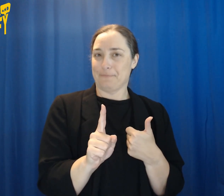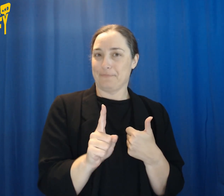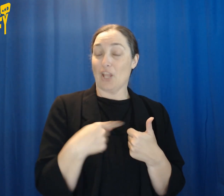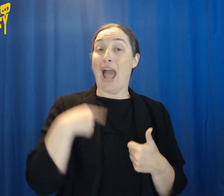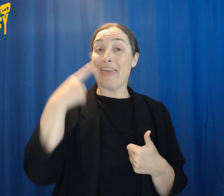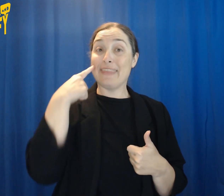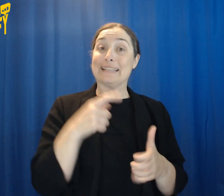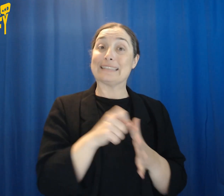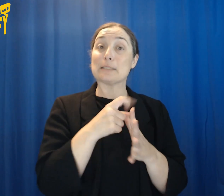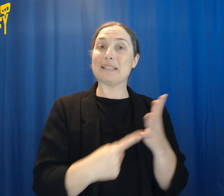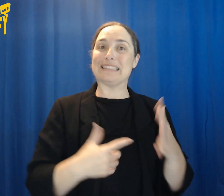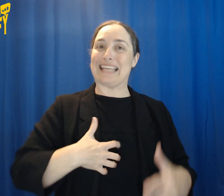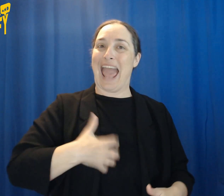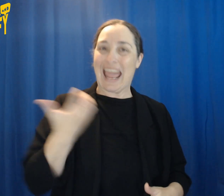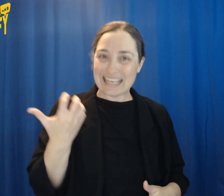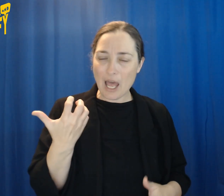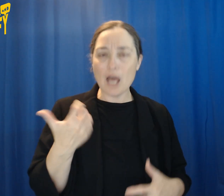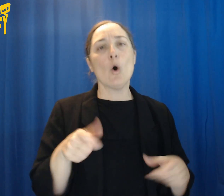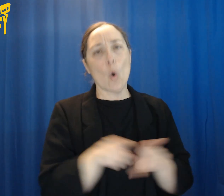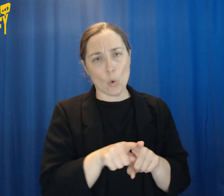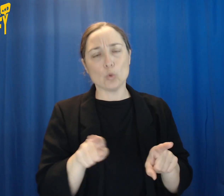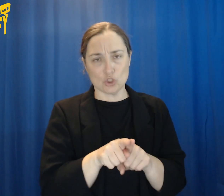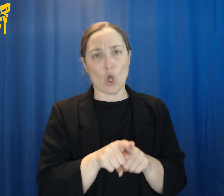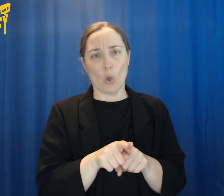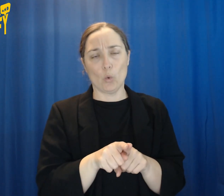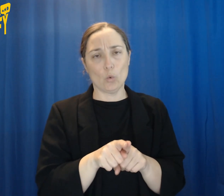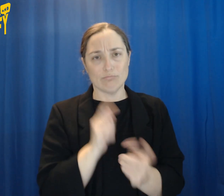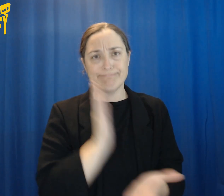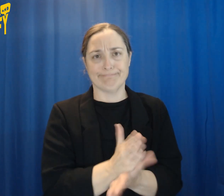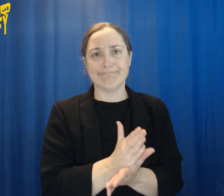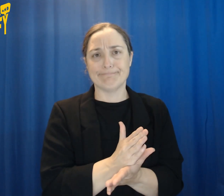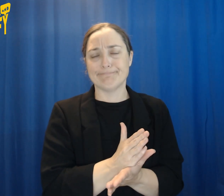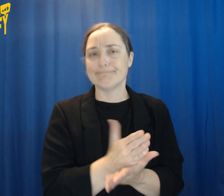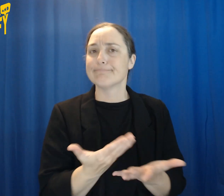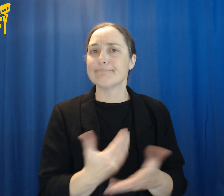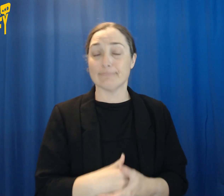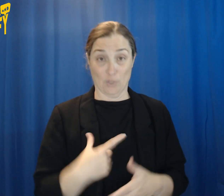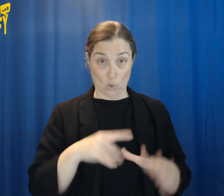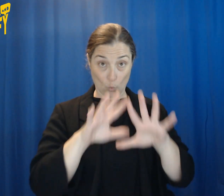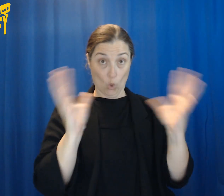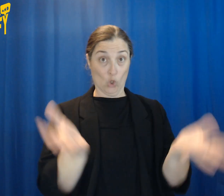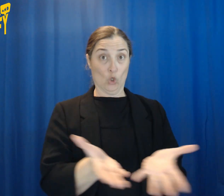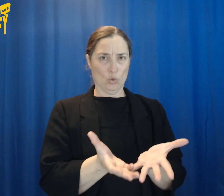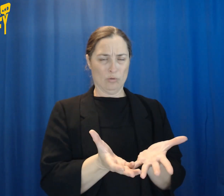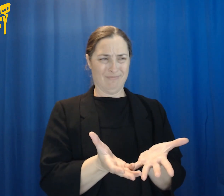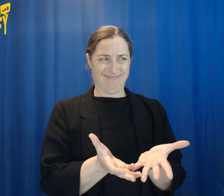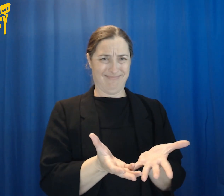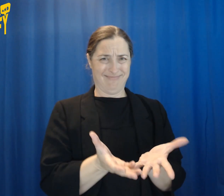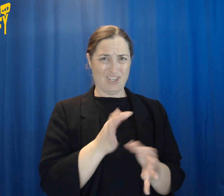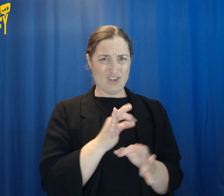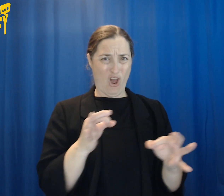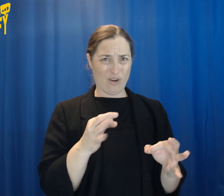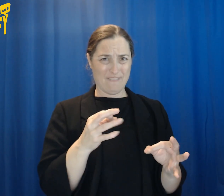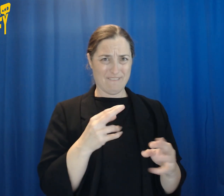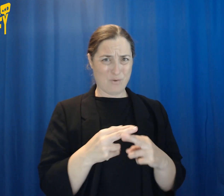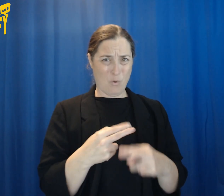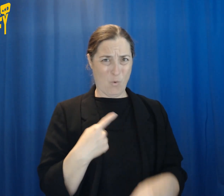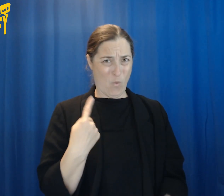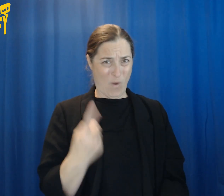disability anger is valid as well, if that makes sense. Like, because the world is not really set up for us all the time.